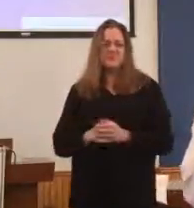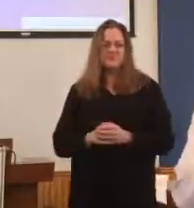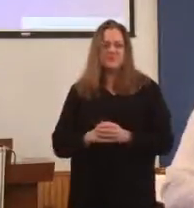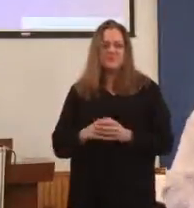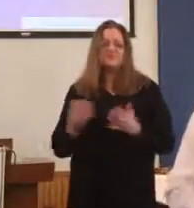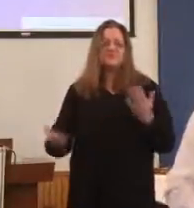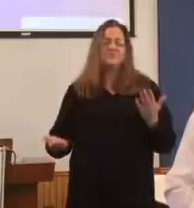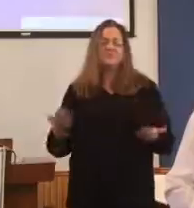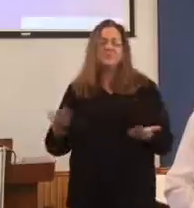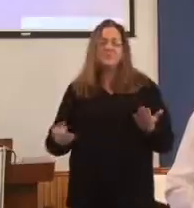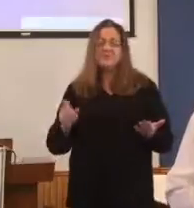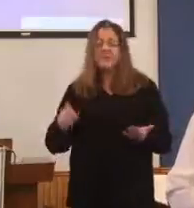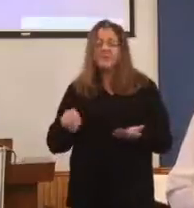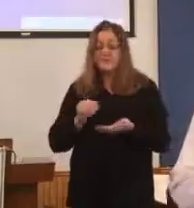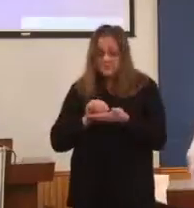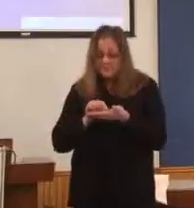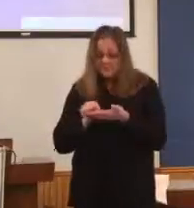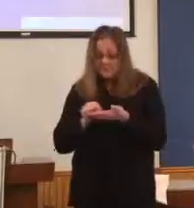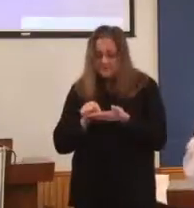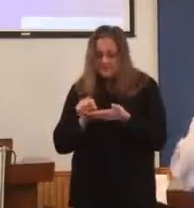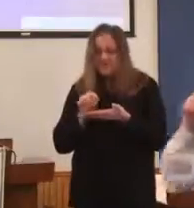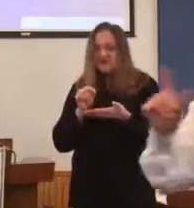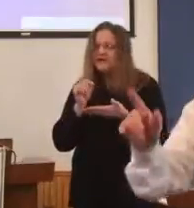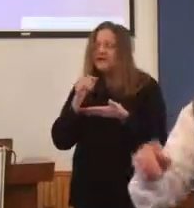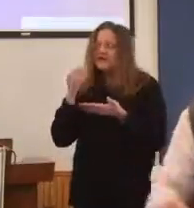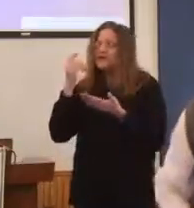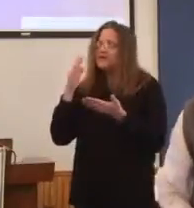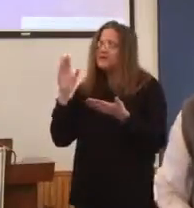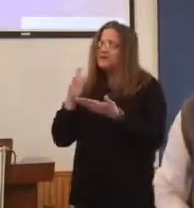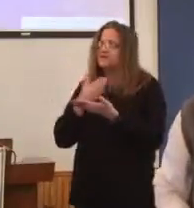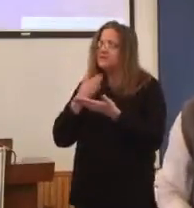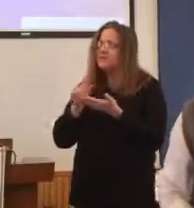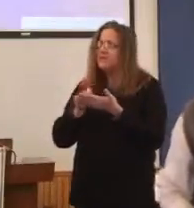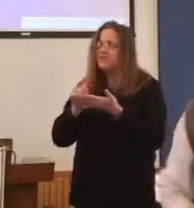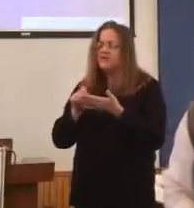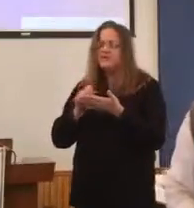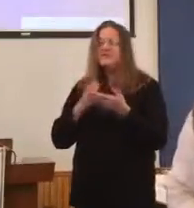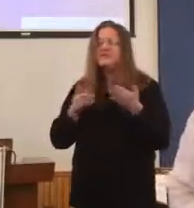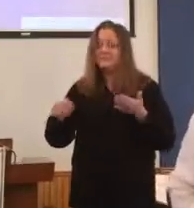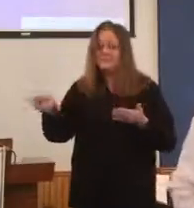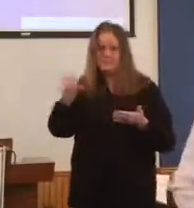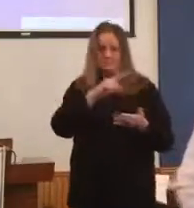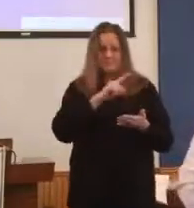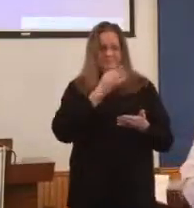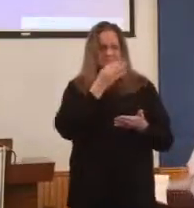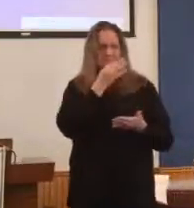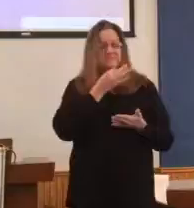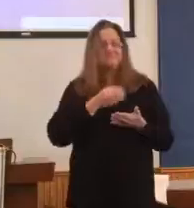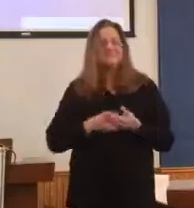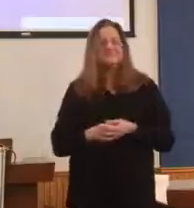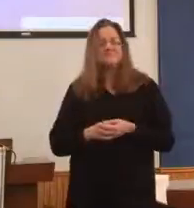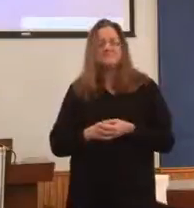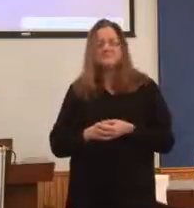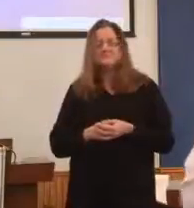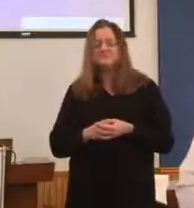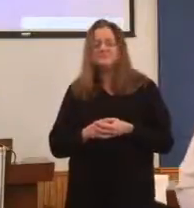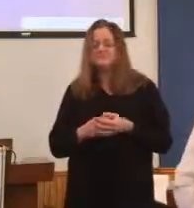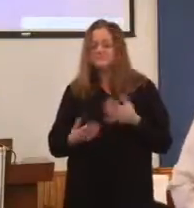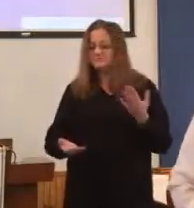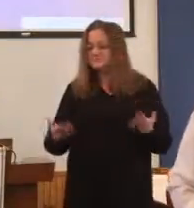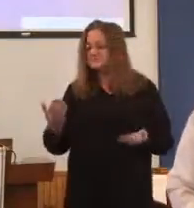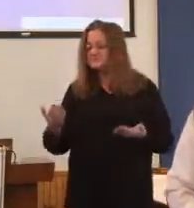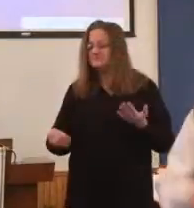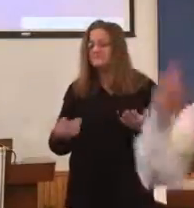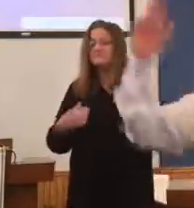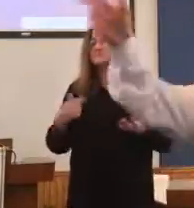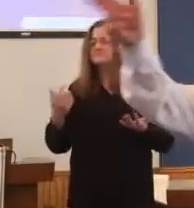Maybe we need to write a little poetry. There are a couple of people here I know who do that. You know, maybe we need to find a